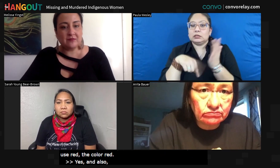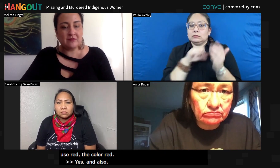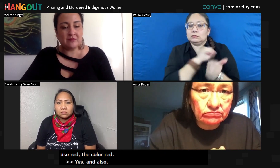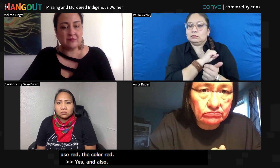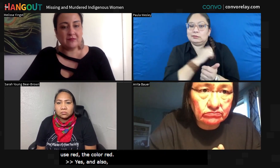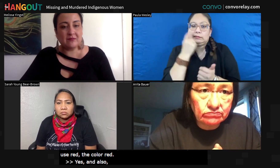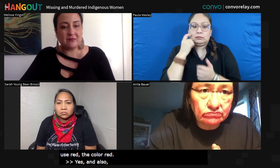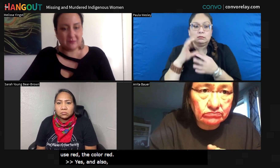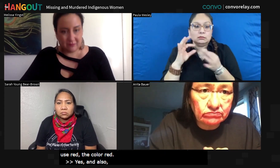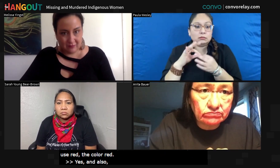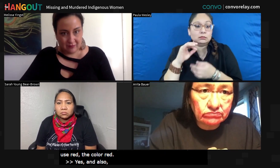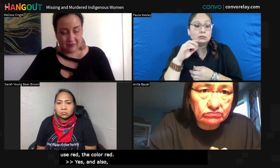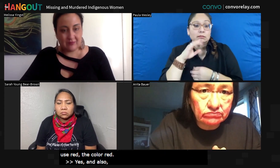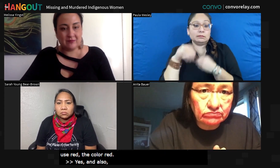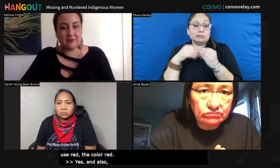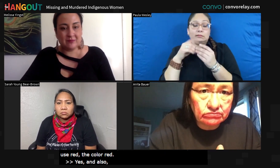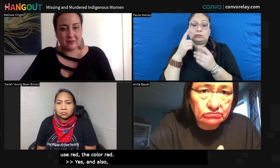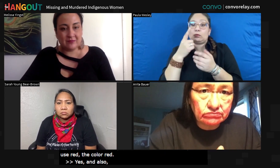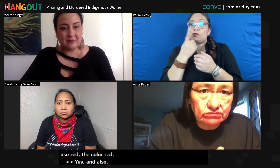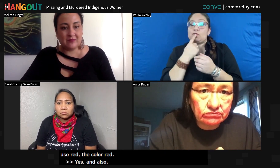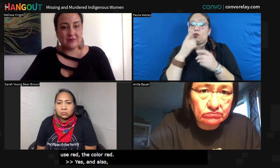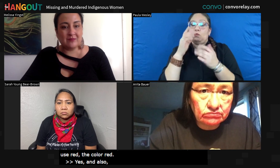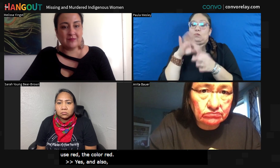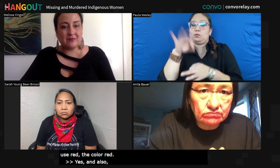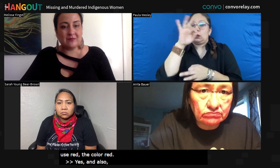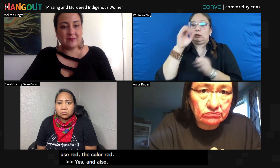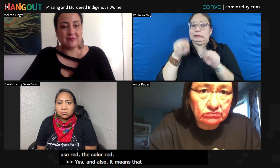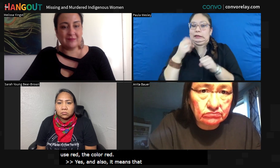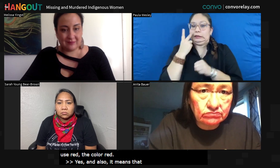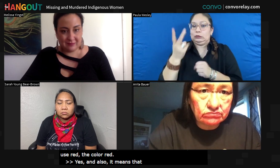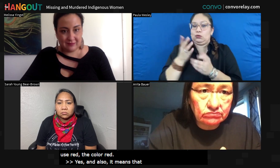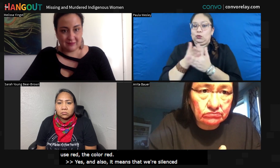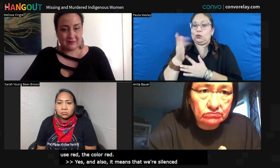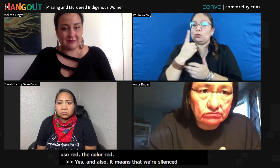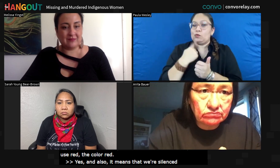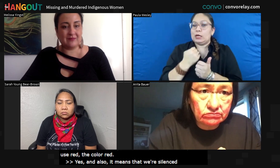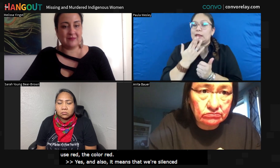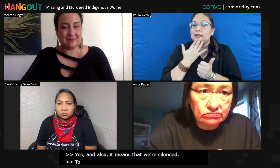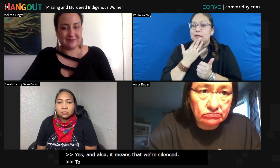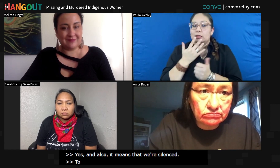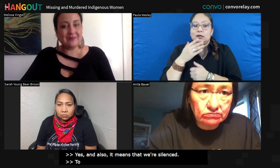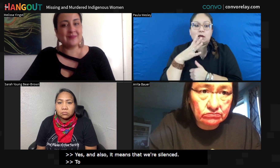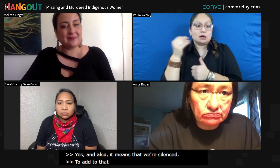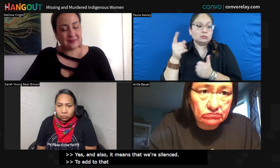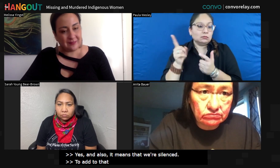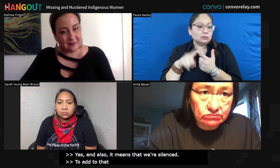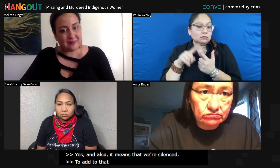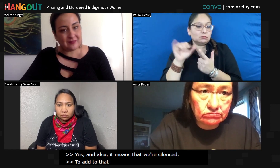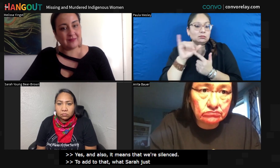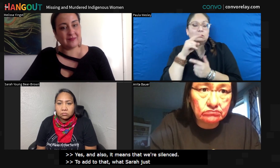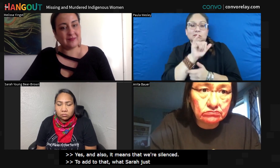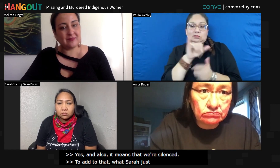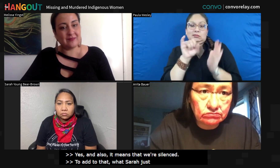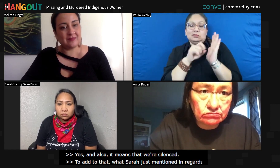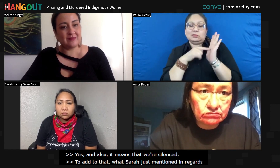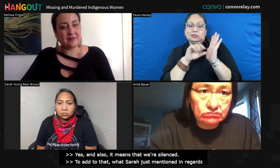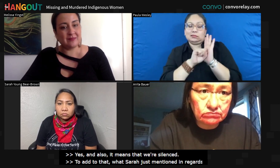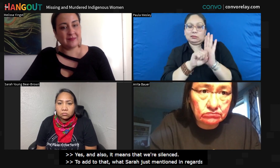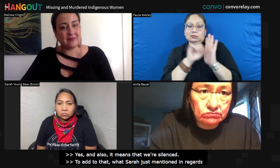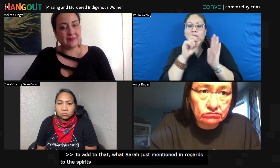And to add to that, what Sarah just mentioned in regards to the spirits being able to see through the red color. And